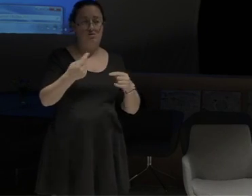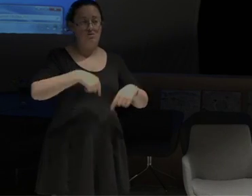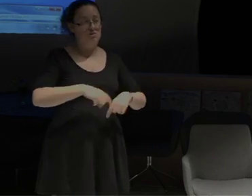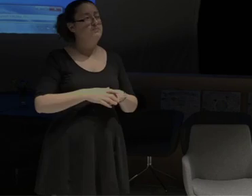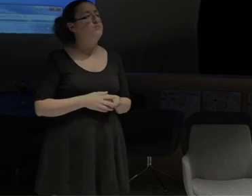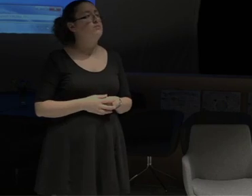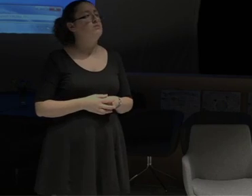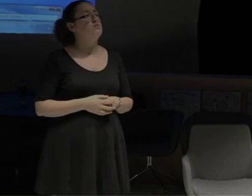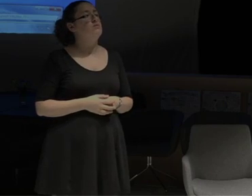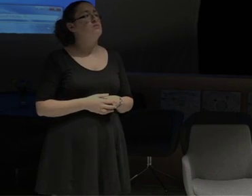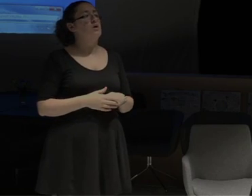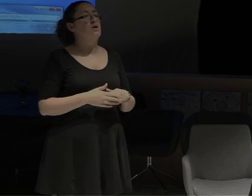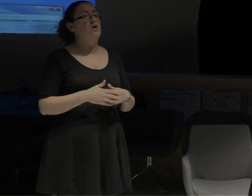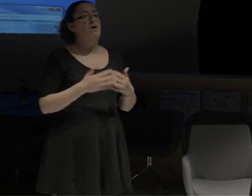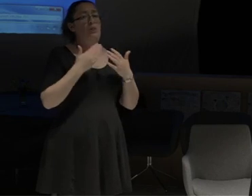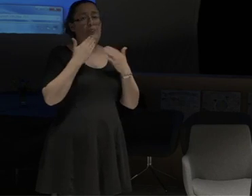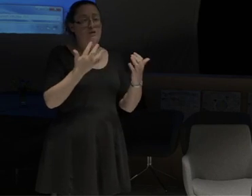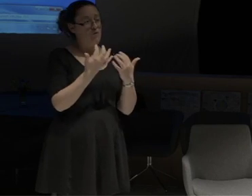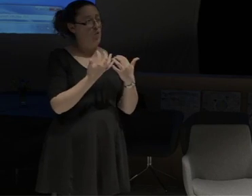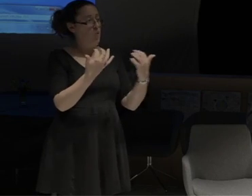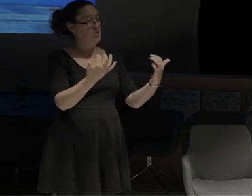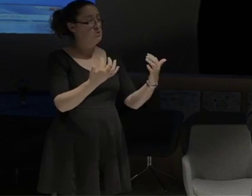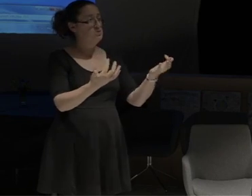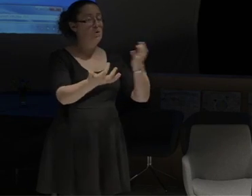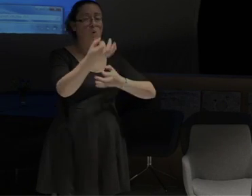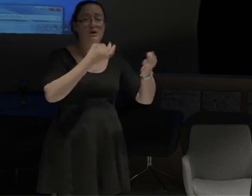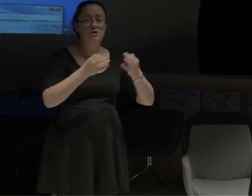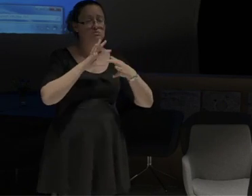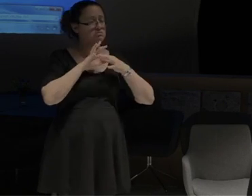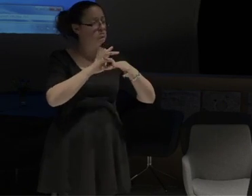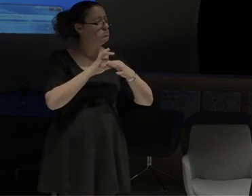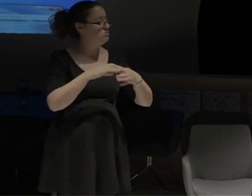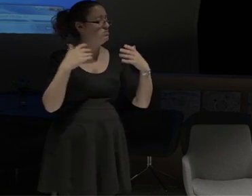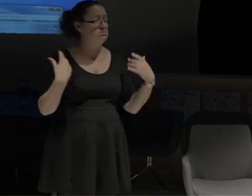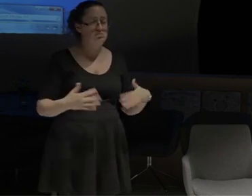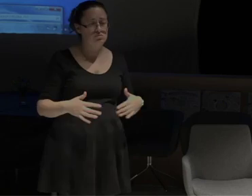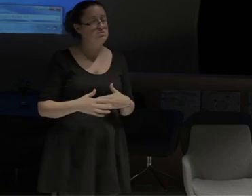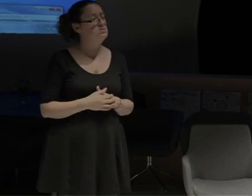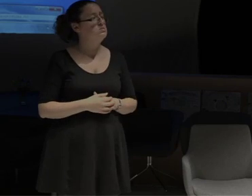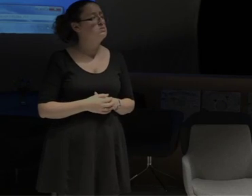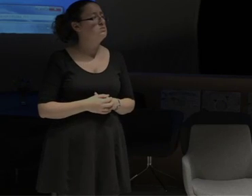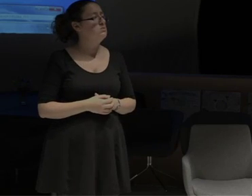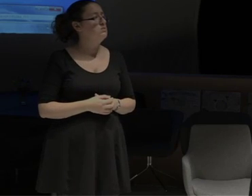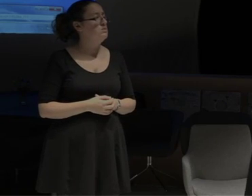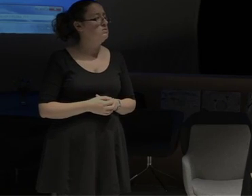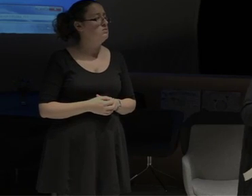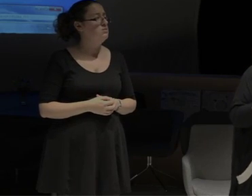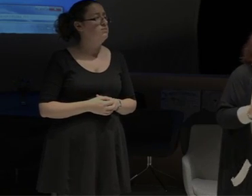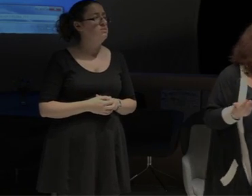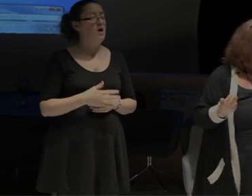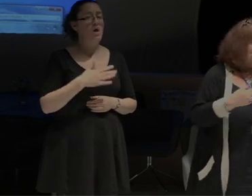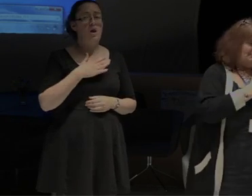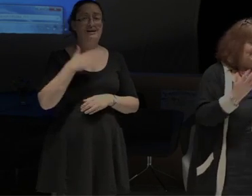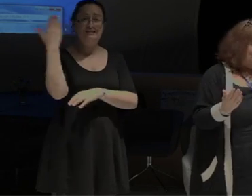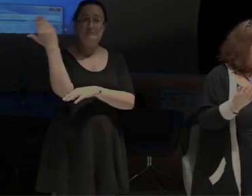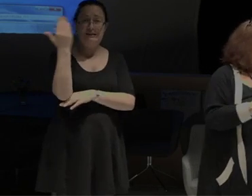thanks are to our audience, who've been absolutely wonderful, and their questions have been really engaging over the last couple of days. And I'd like to thank our